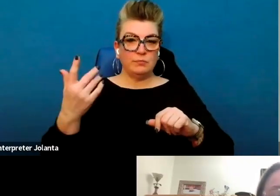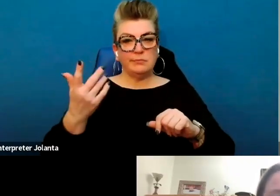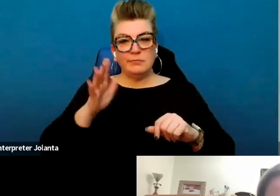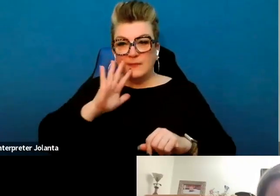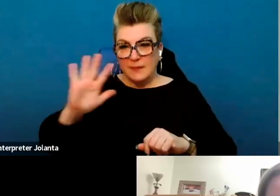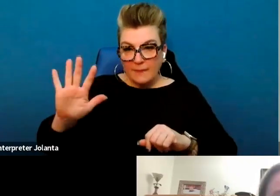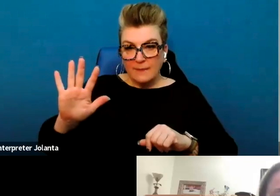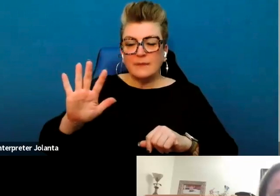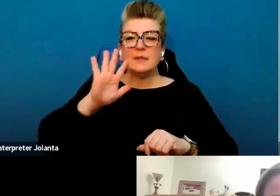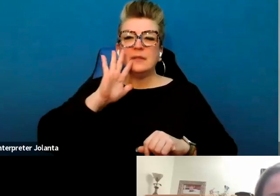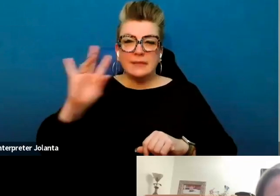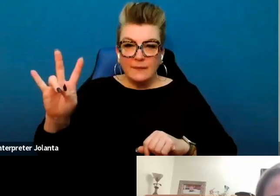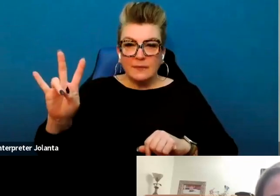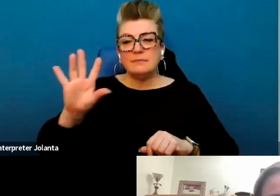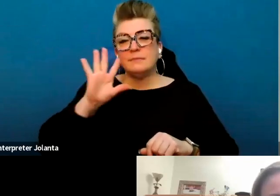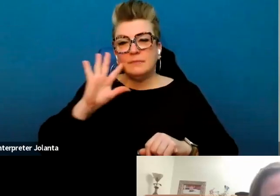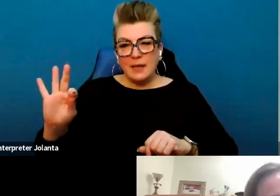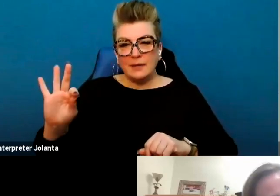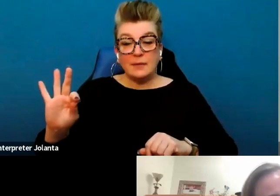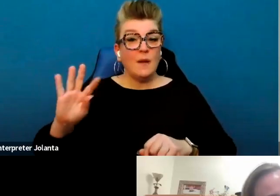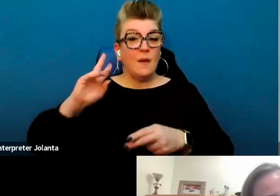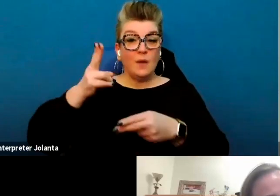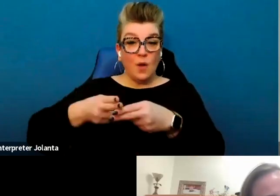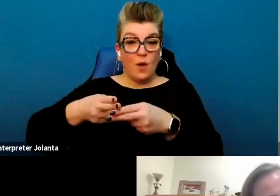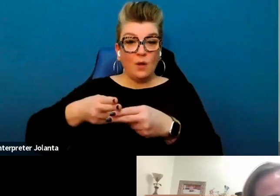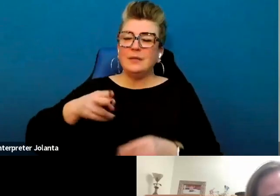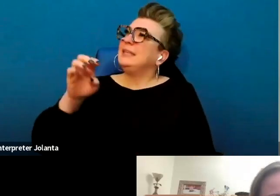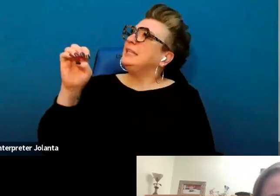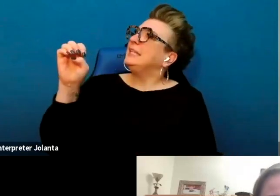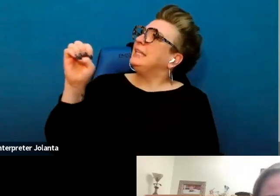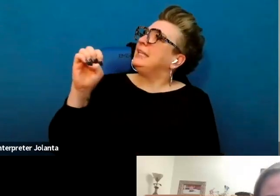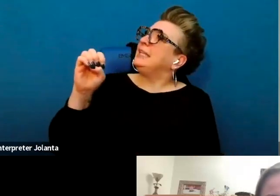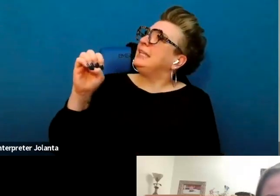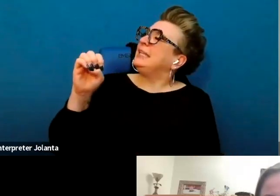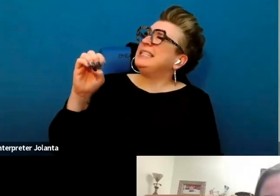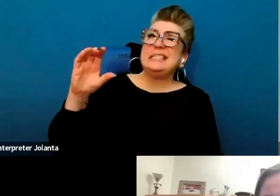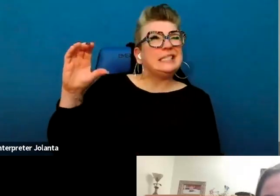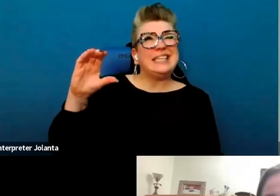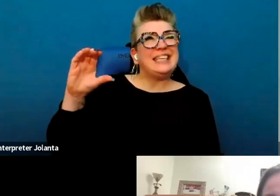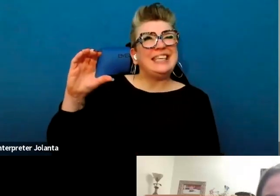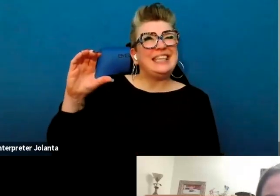and 9-year-olds. It's called the ECLK,